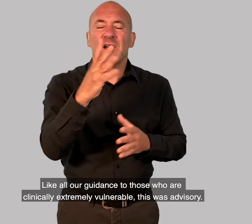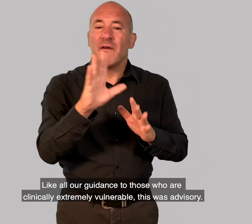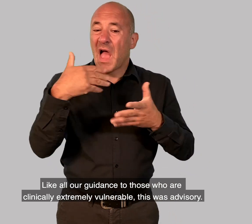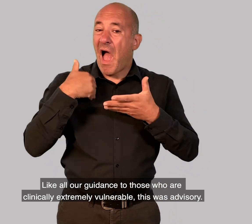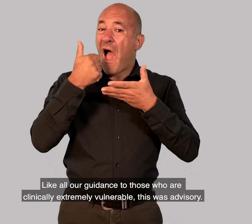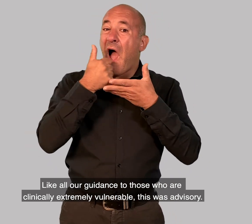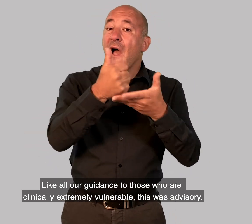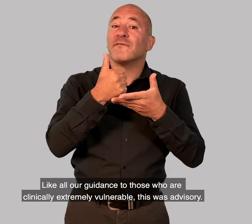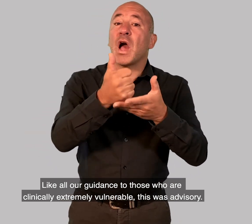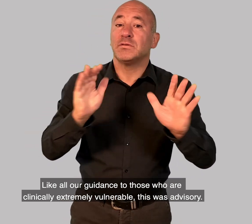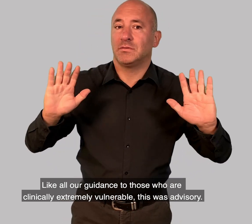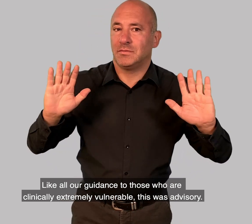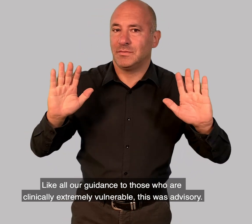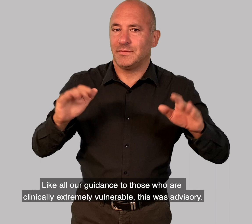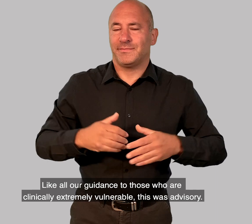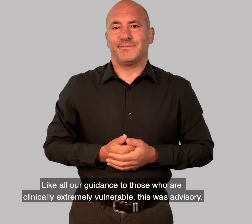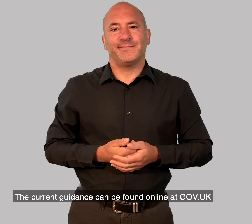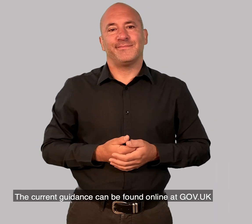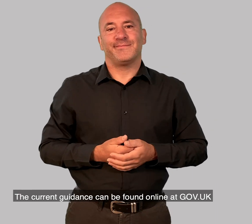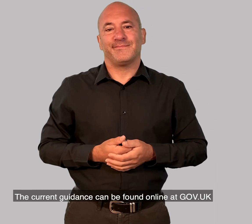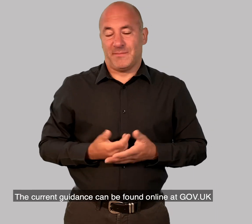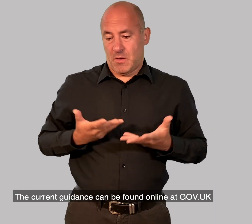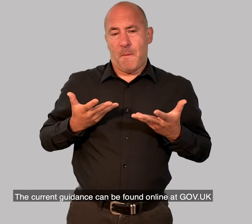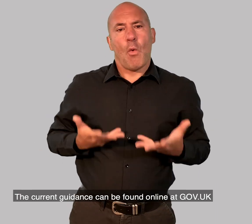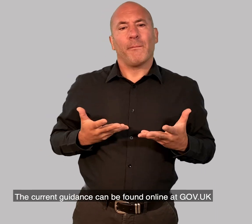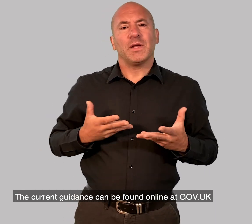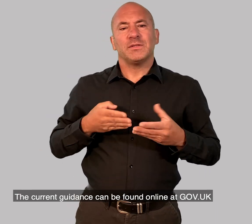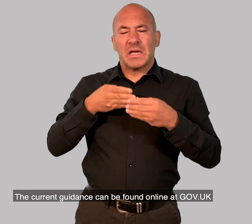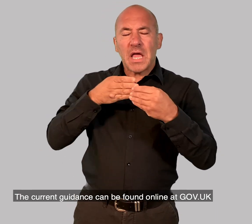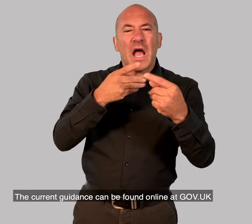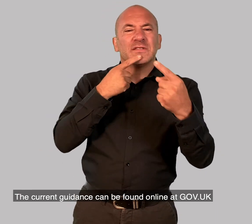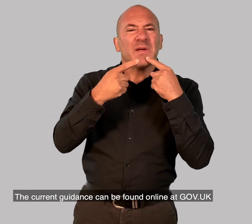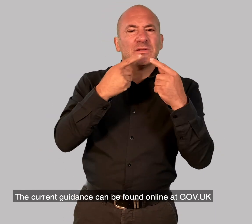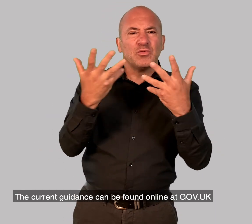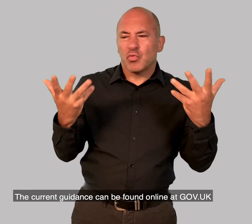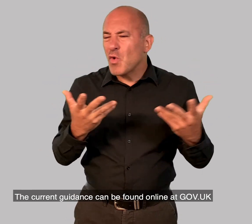advisory. The current guidance can be found at gov.uk.